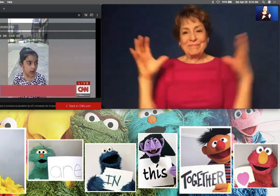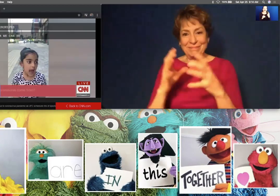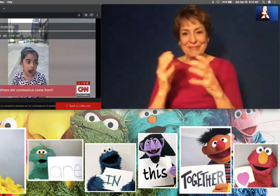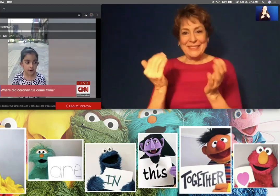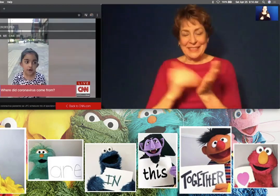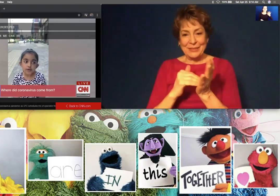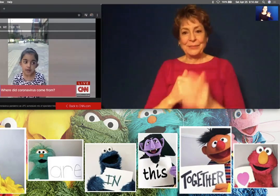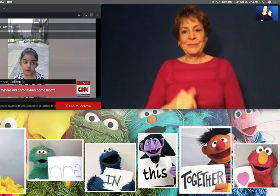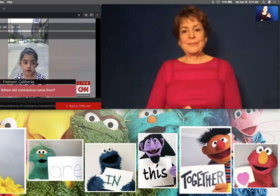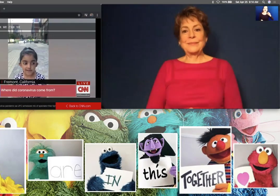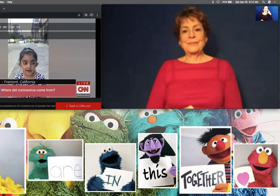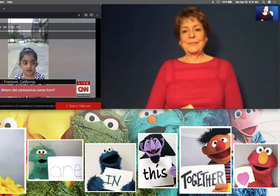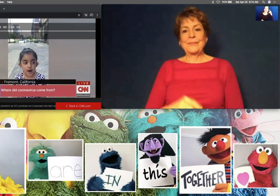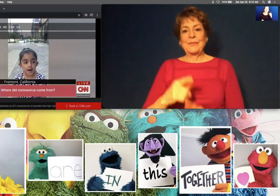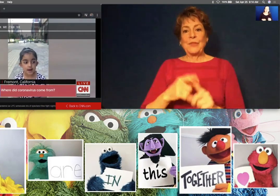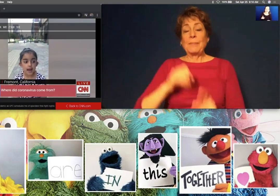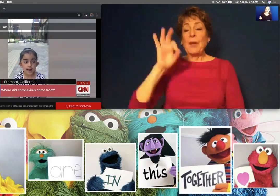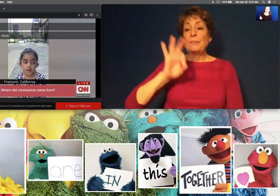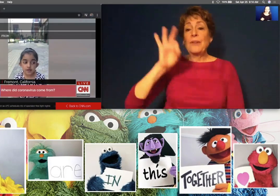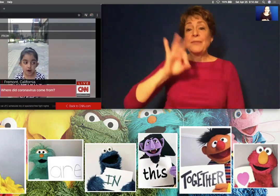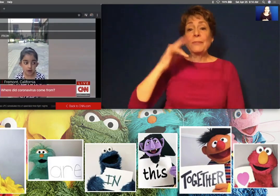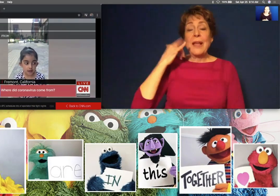from Soha in Fremont, California.